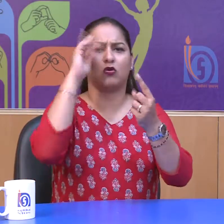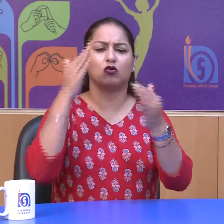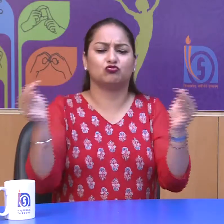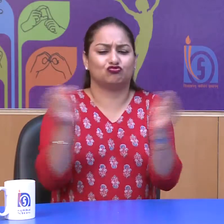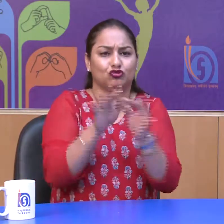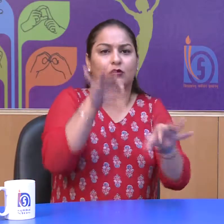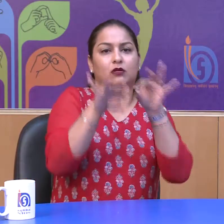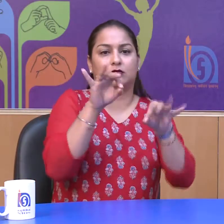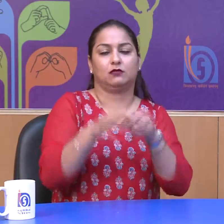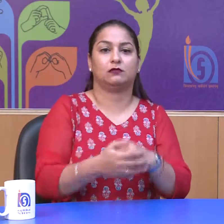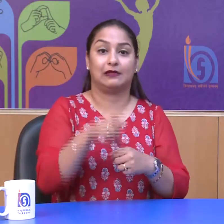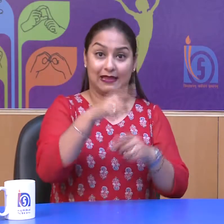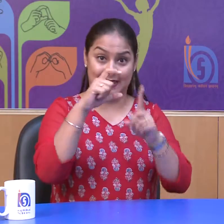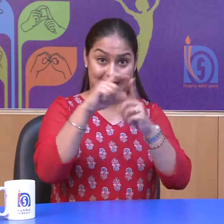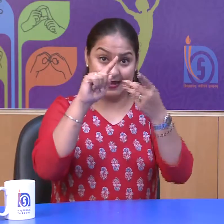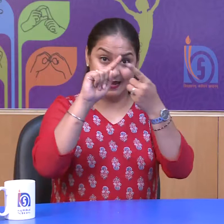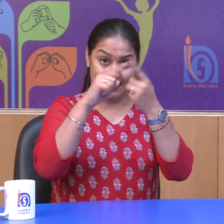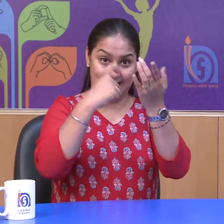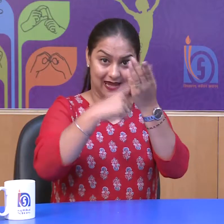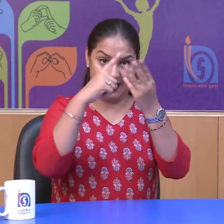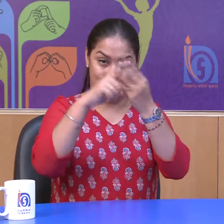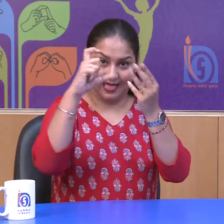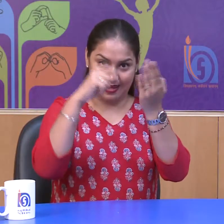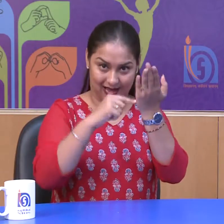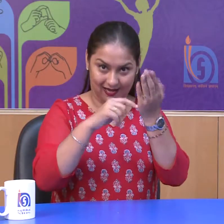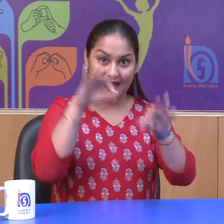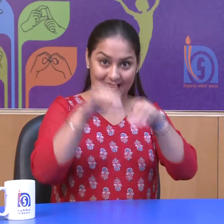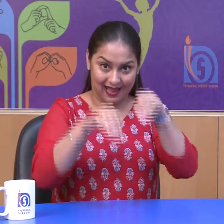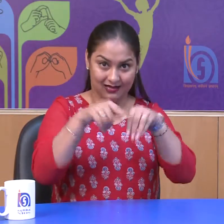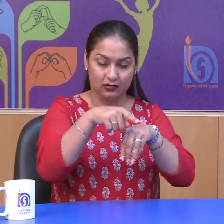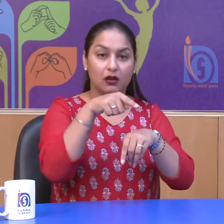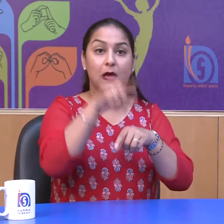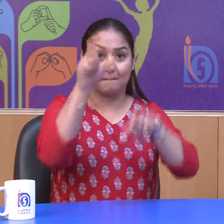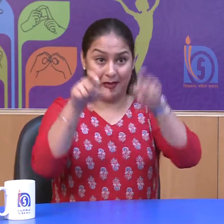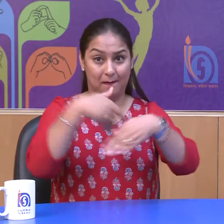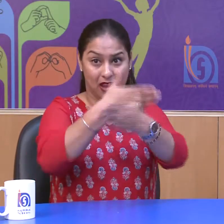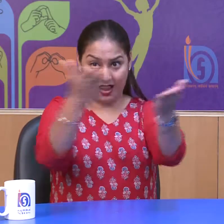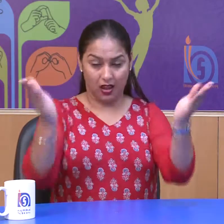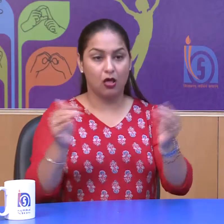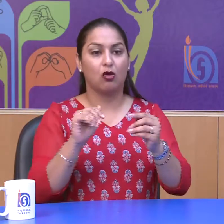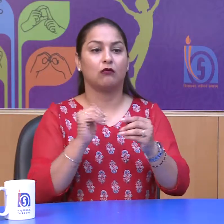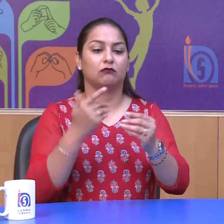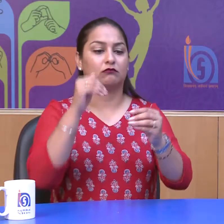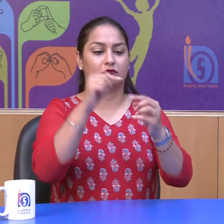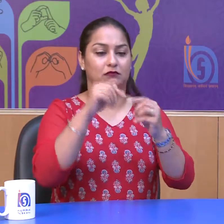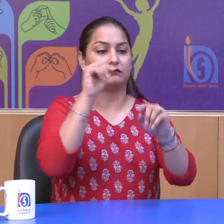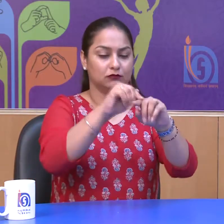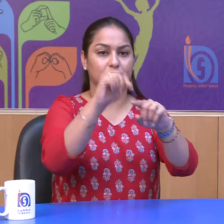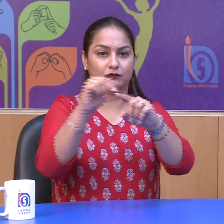In direct elections, people vote directly through their ballot